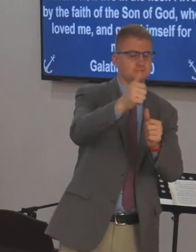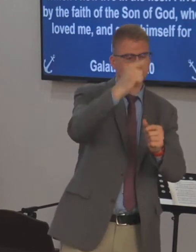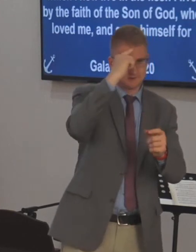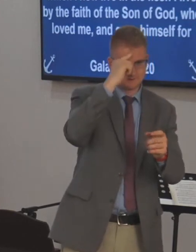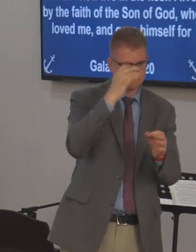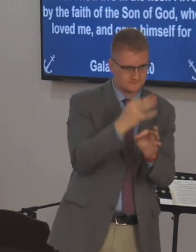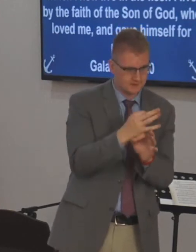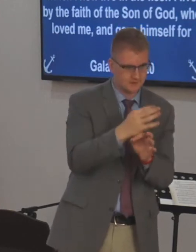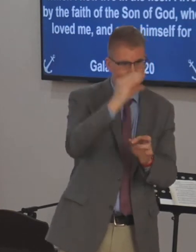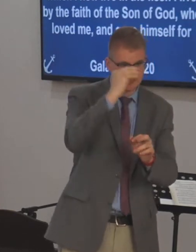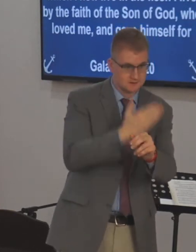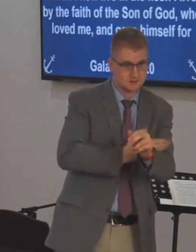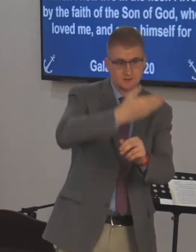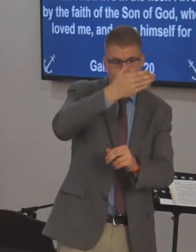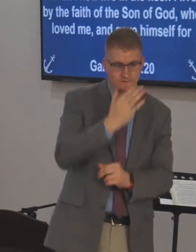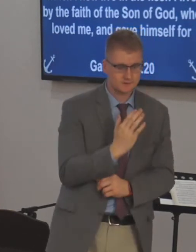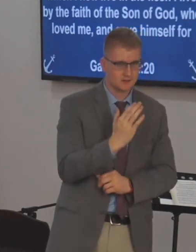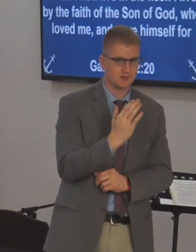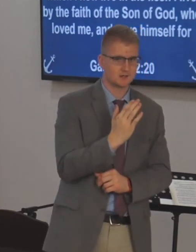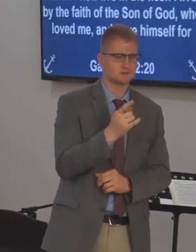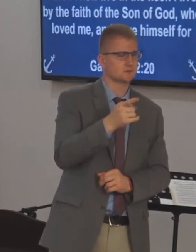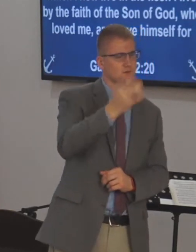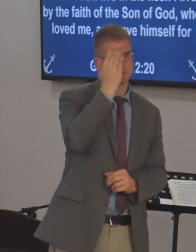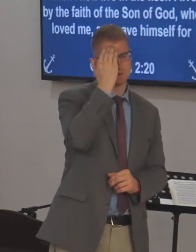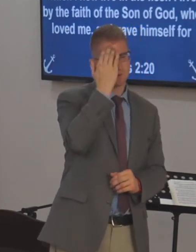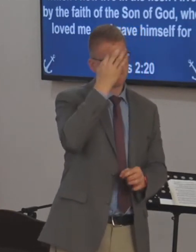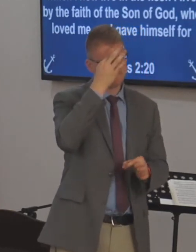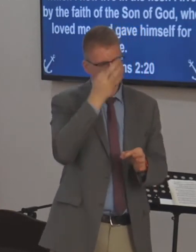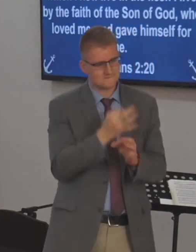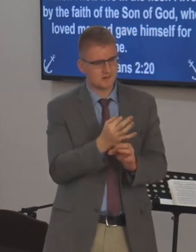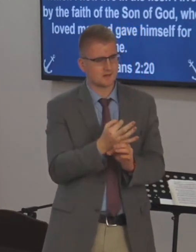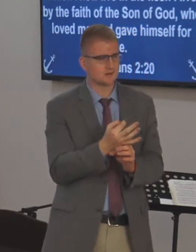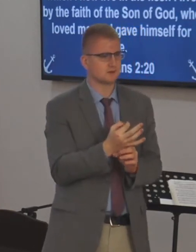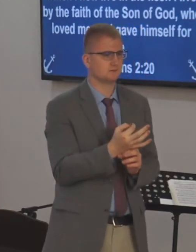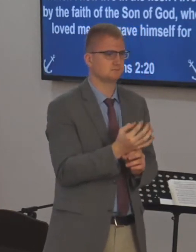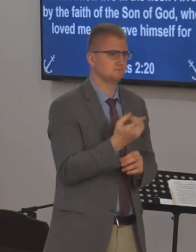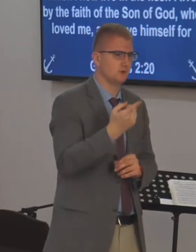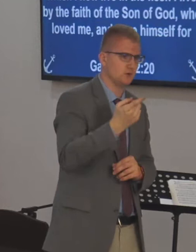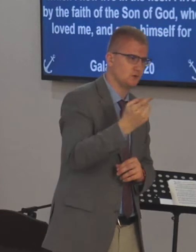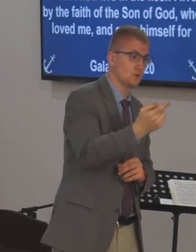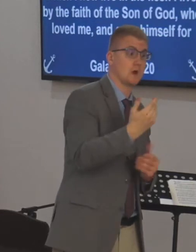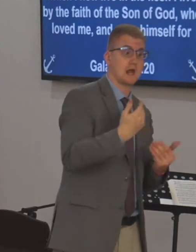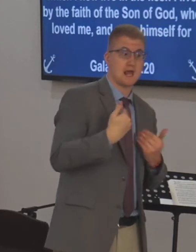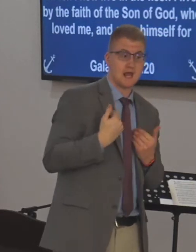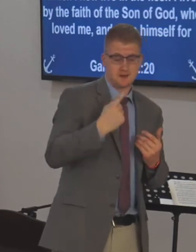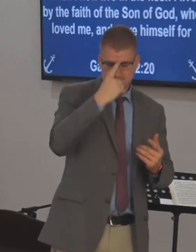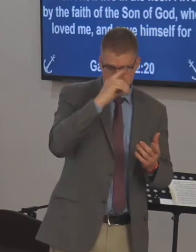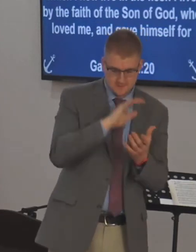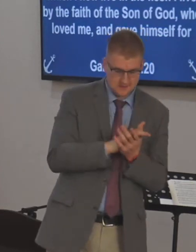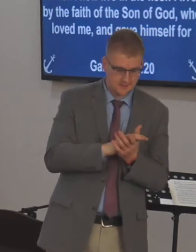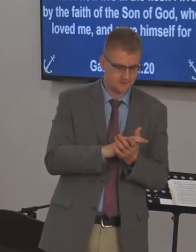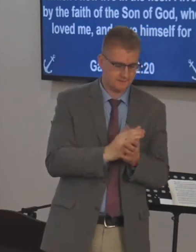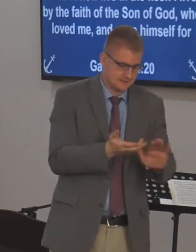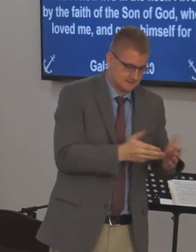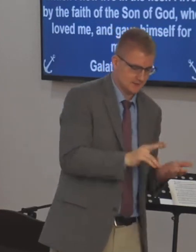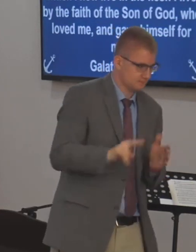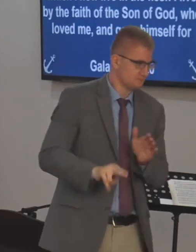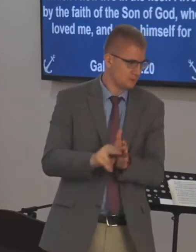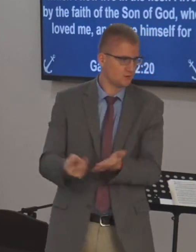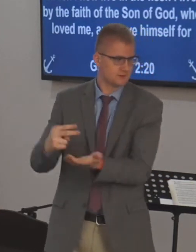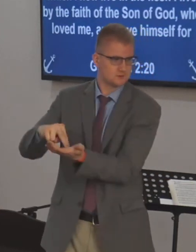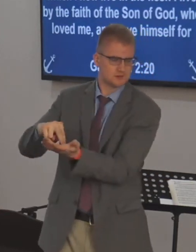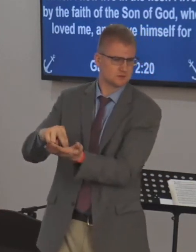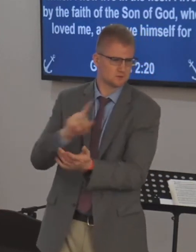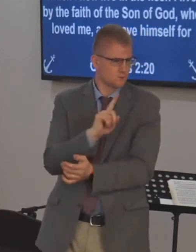by the faith of the Son of God. Do you know the faith that you had to believe in the death, burial, and resurrection? You know where that came